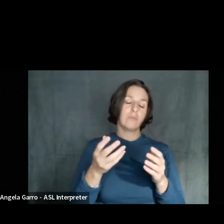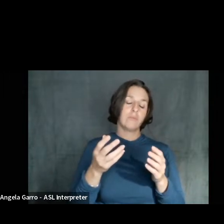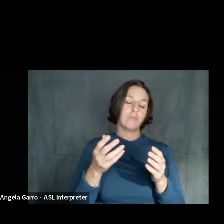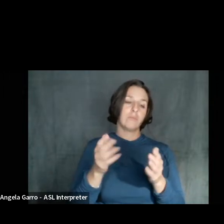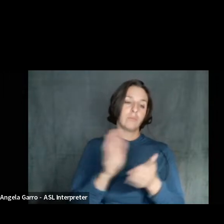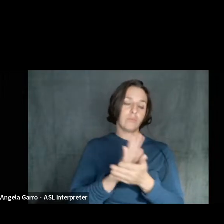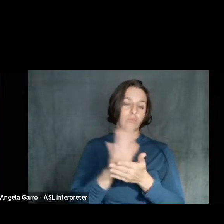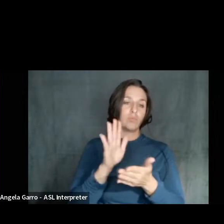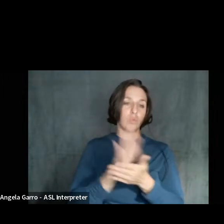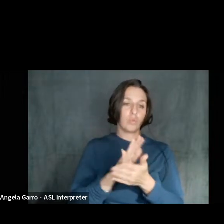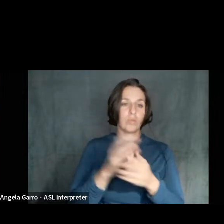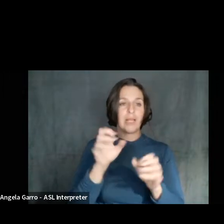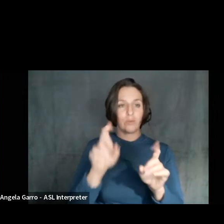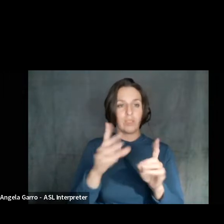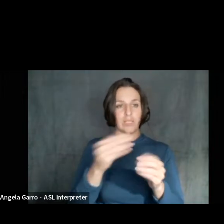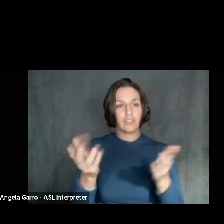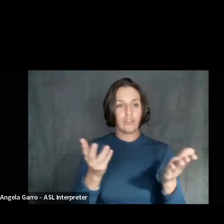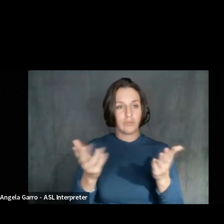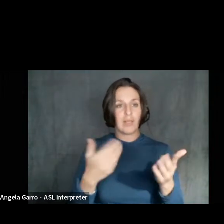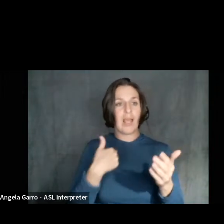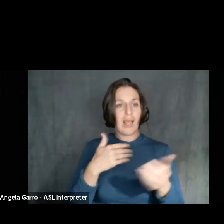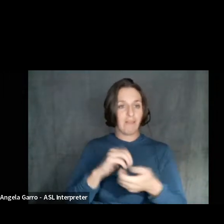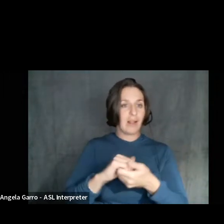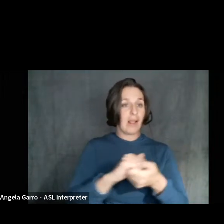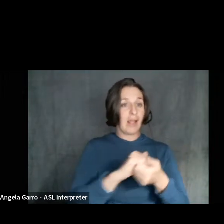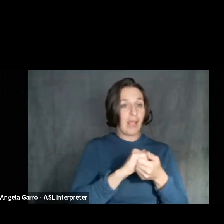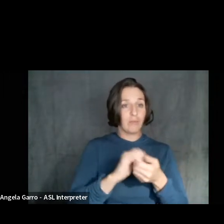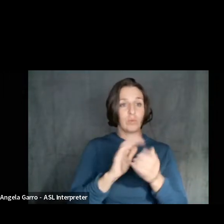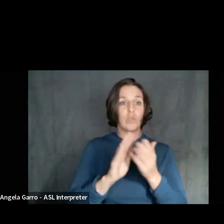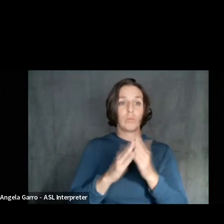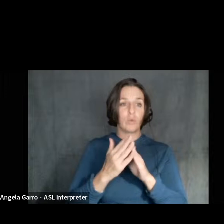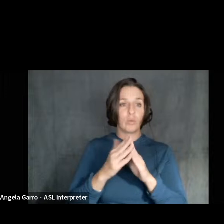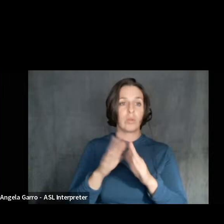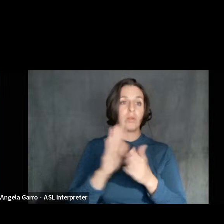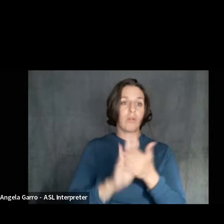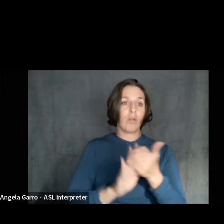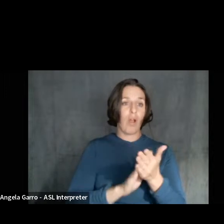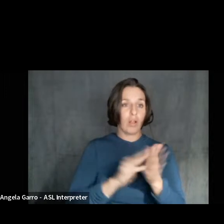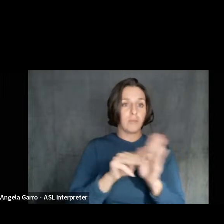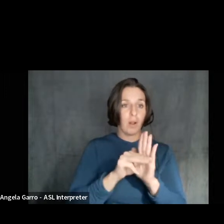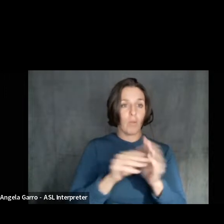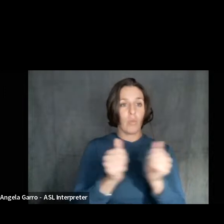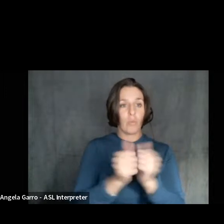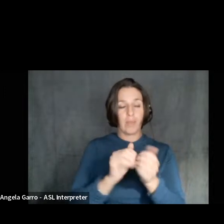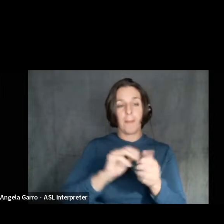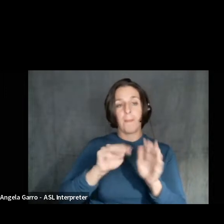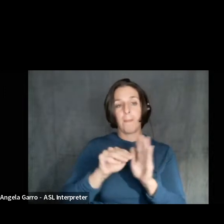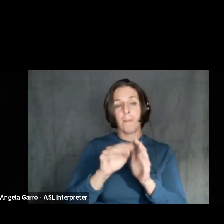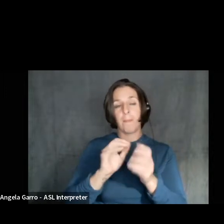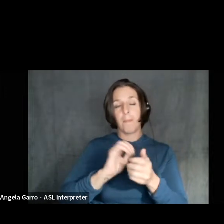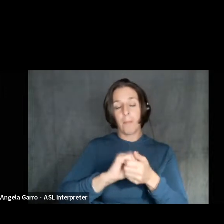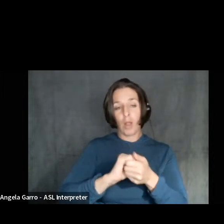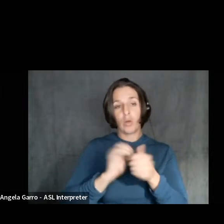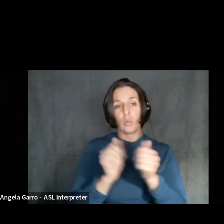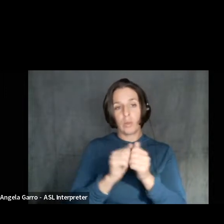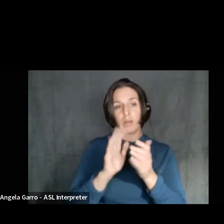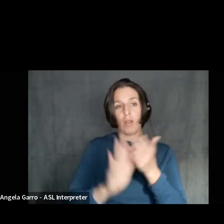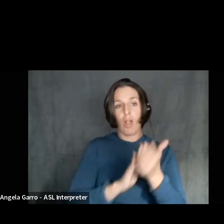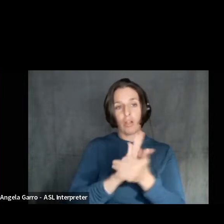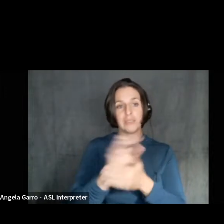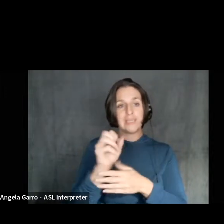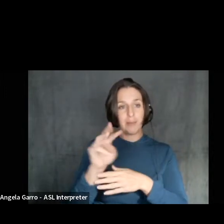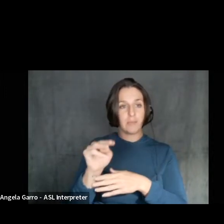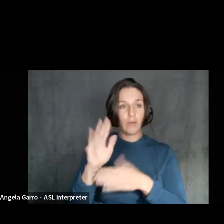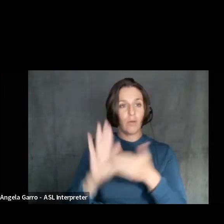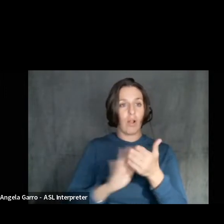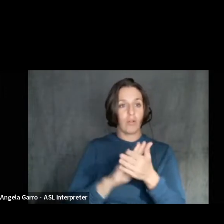program, students have access to a collaborative community college model through a partnership with the College of San Mateo. They also have access to